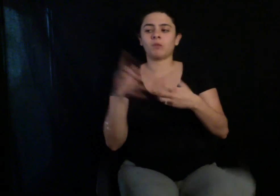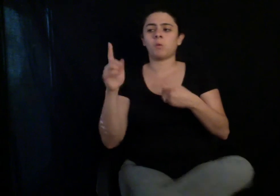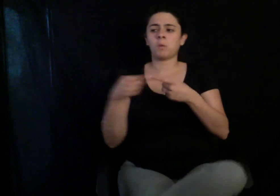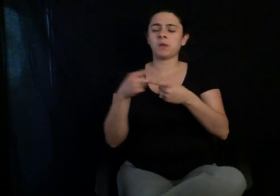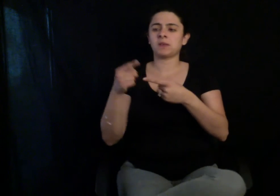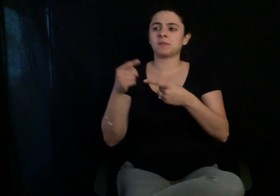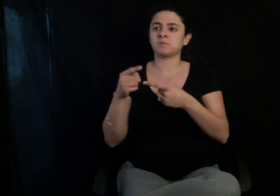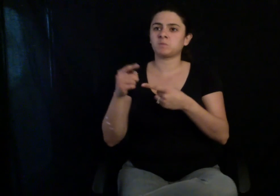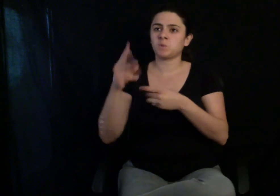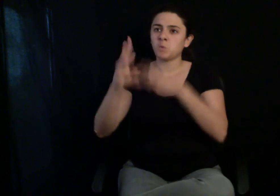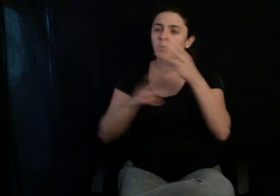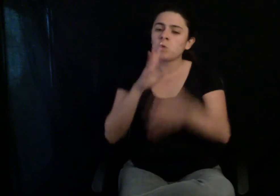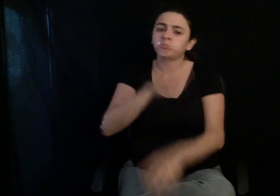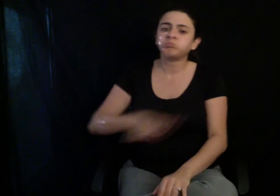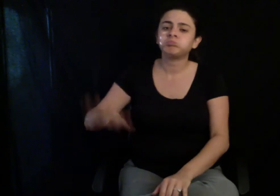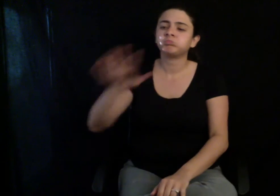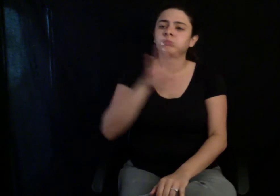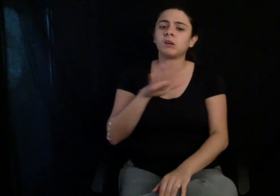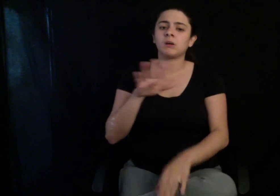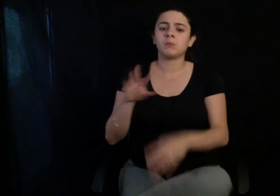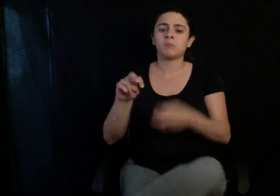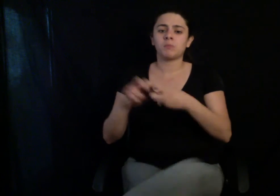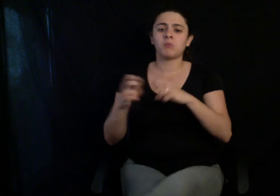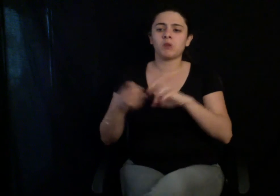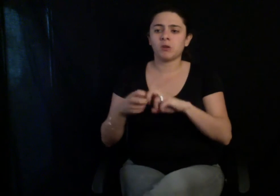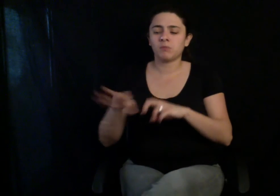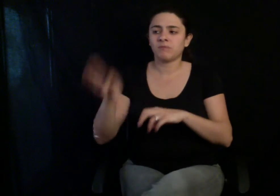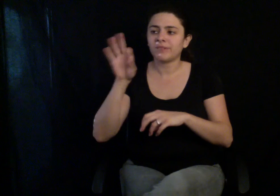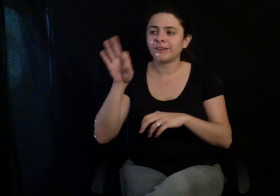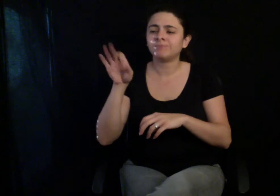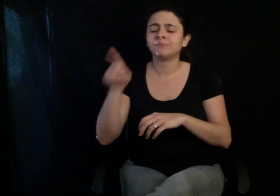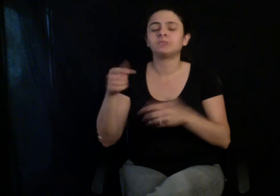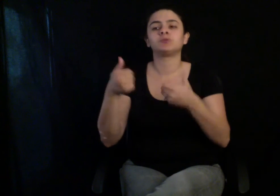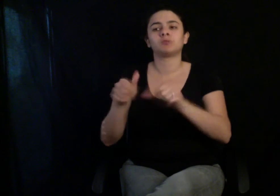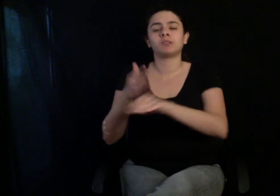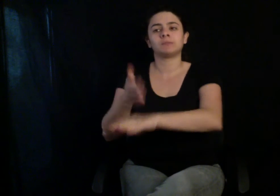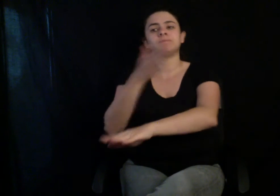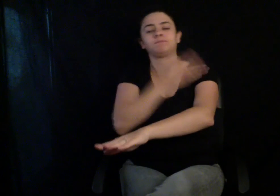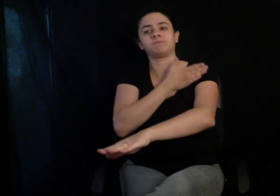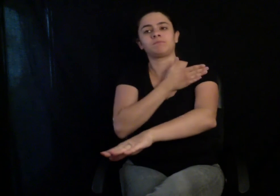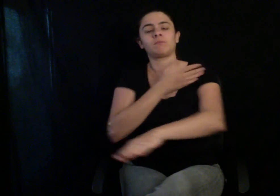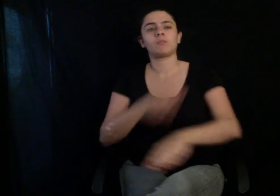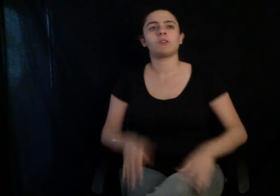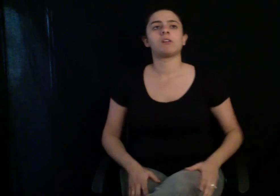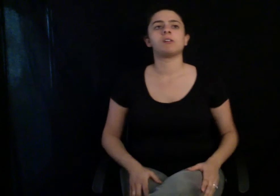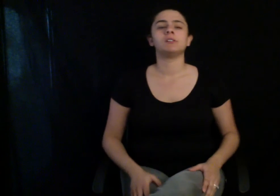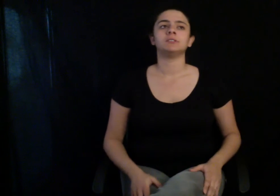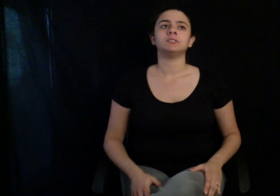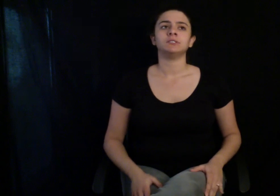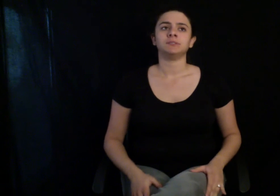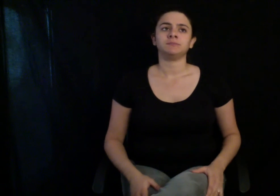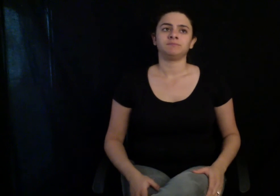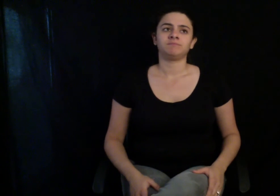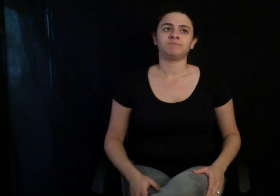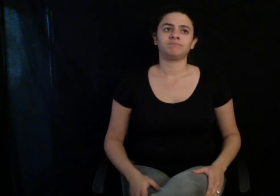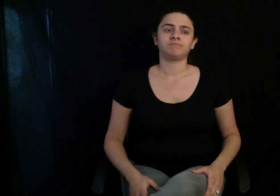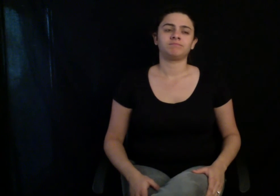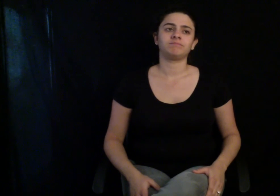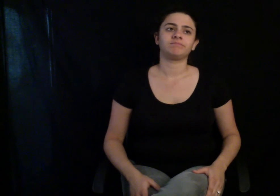power in his own way to improve it. So this wasn't just something he did online, he did it offline too. There are so many